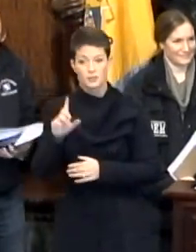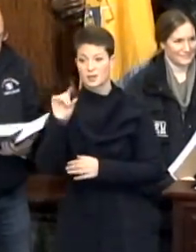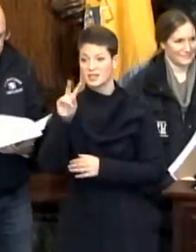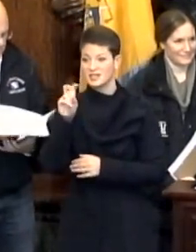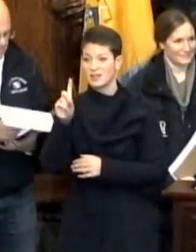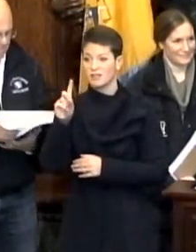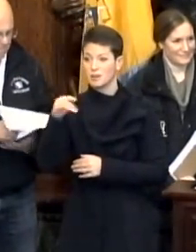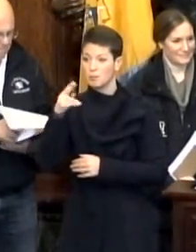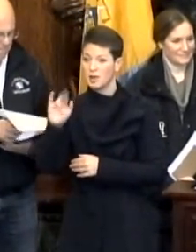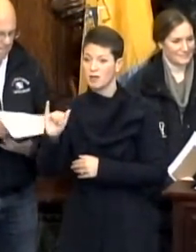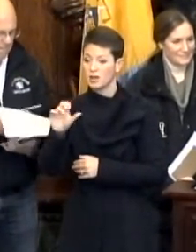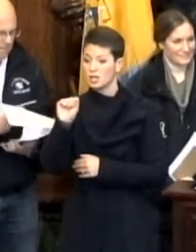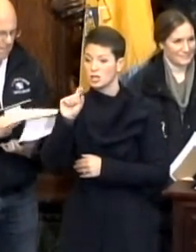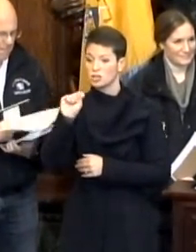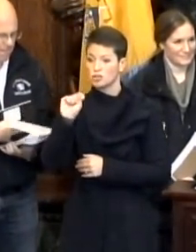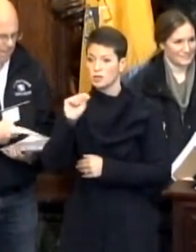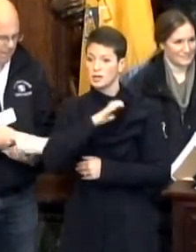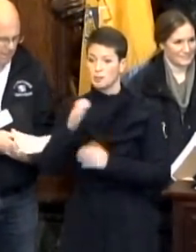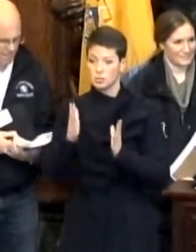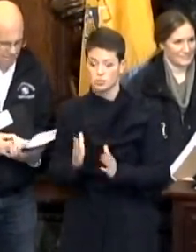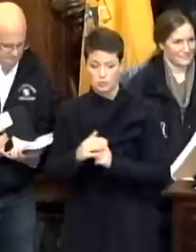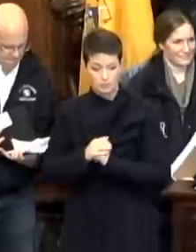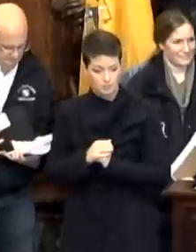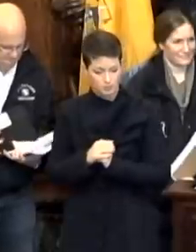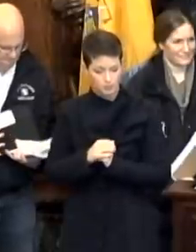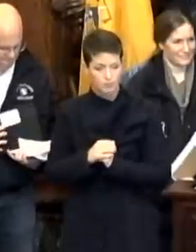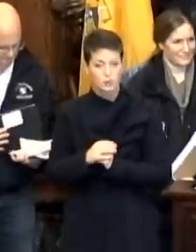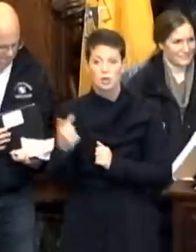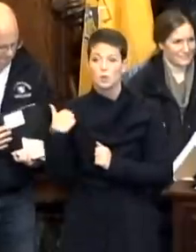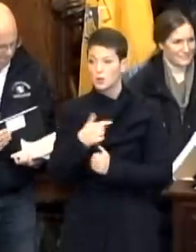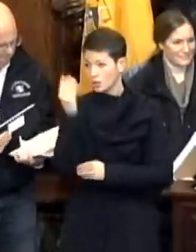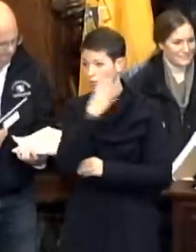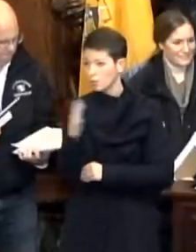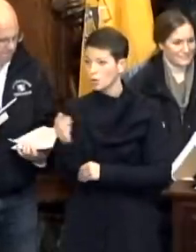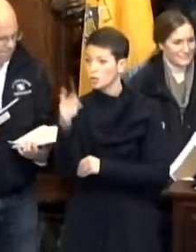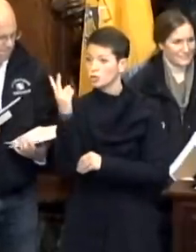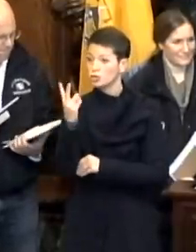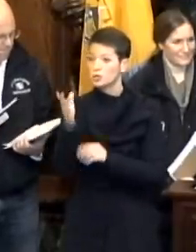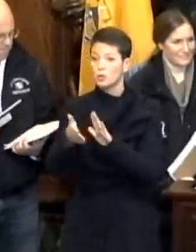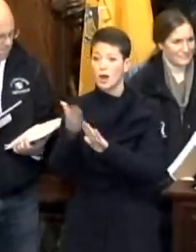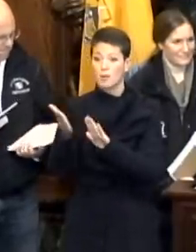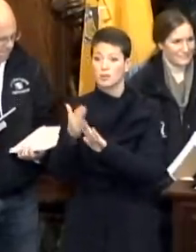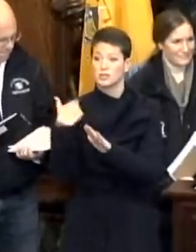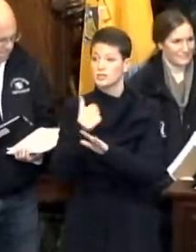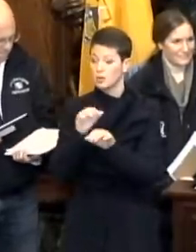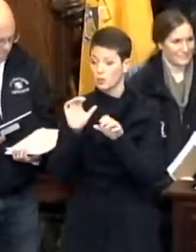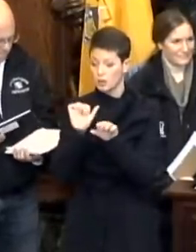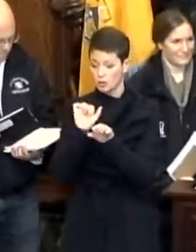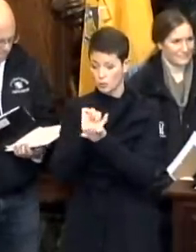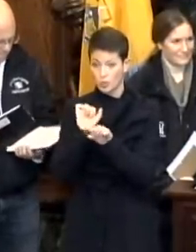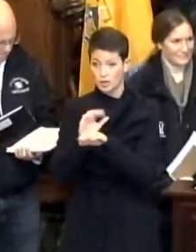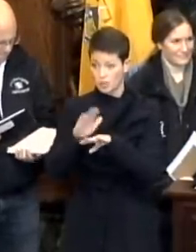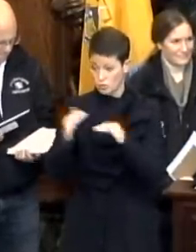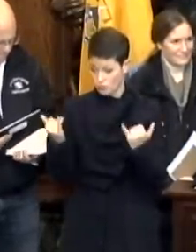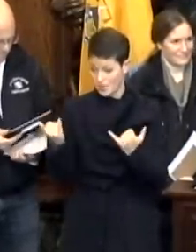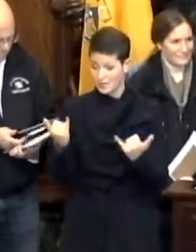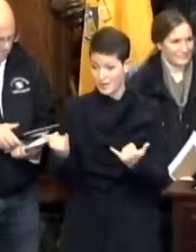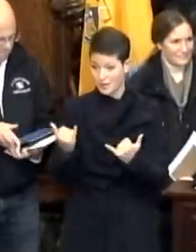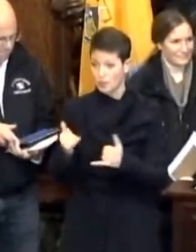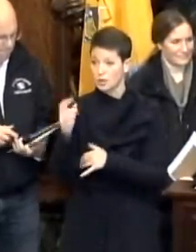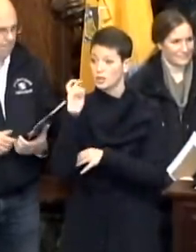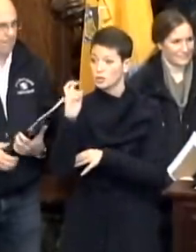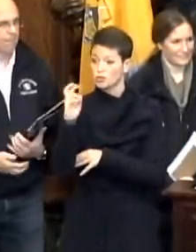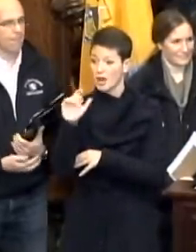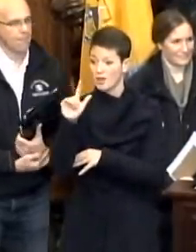David Perry, Streets Commissioner. I'm here to report on two operations that we're running concurrently. The